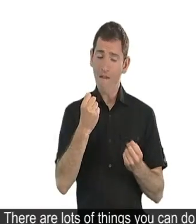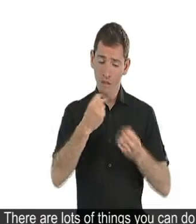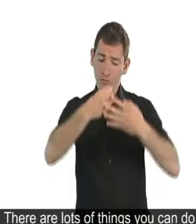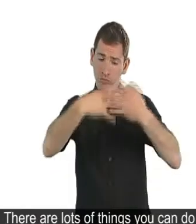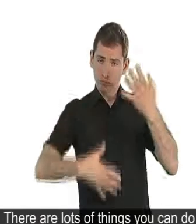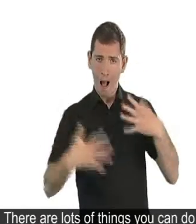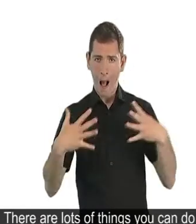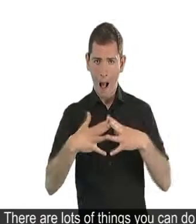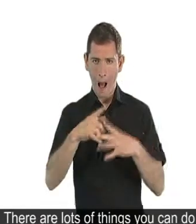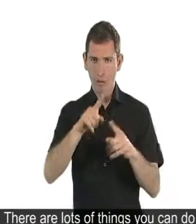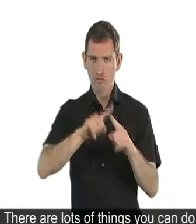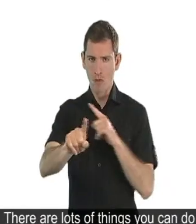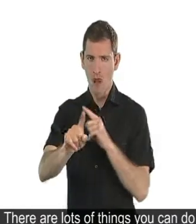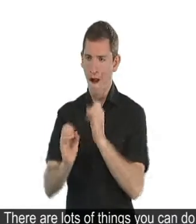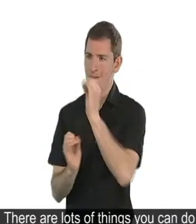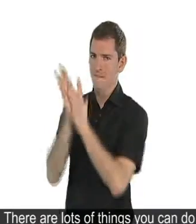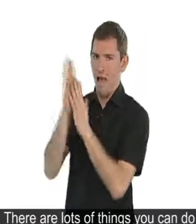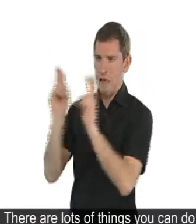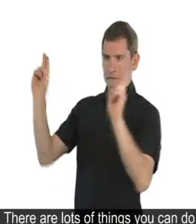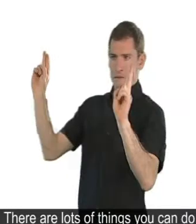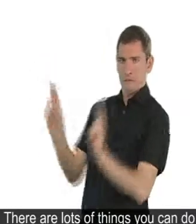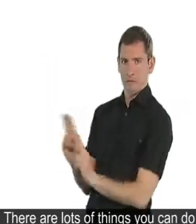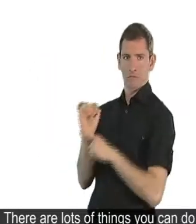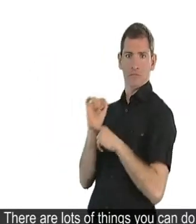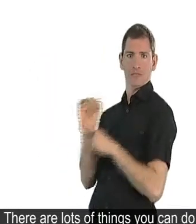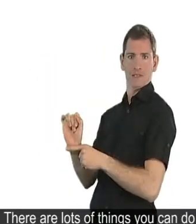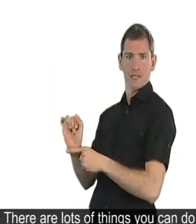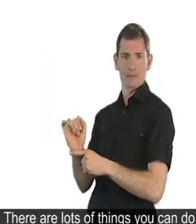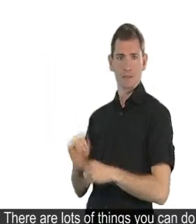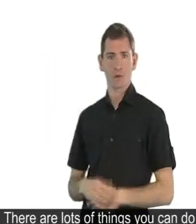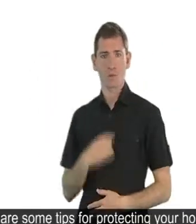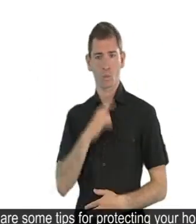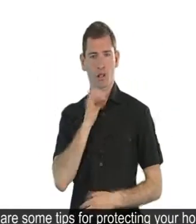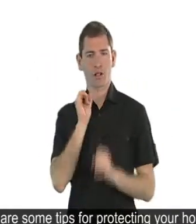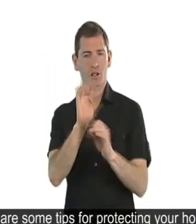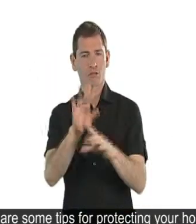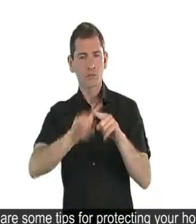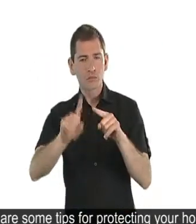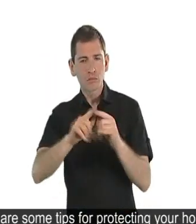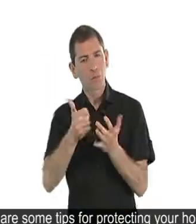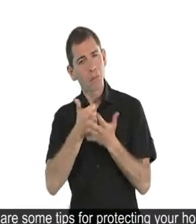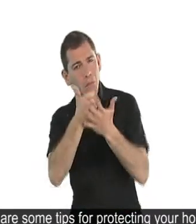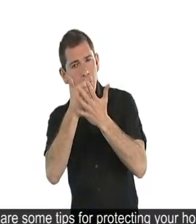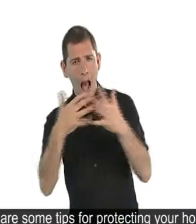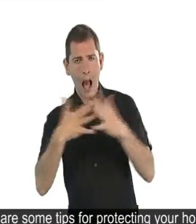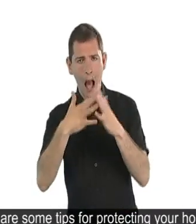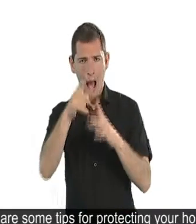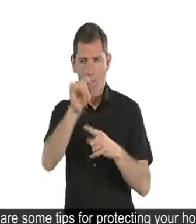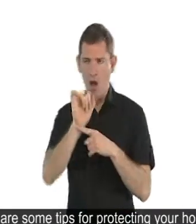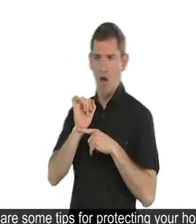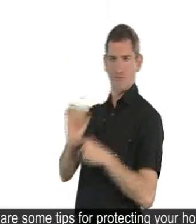There are lots of things you can do to help prevent fires in your home. Here are some tips for protecting your household.